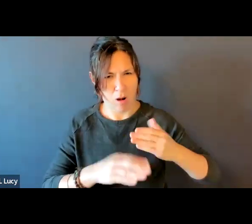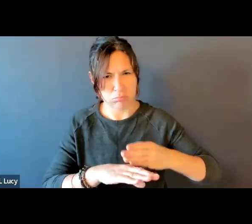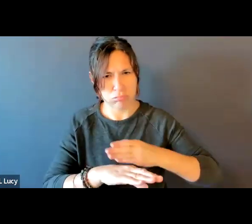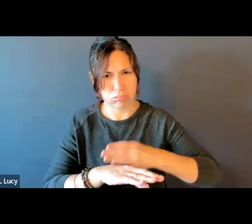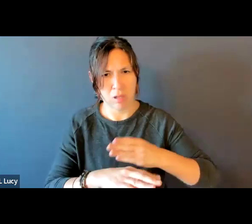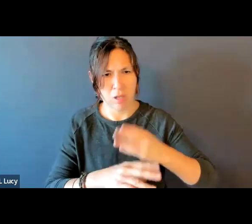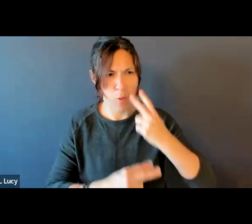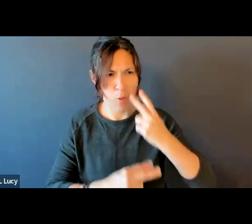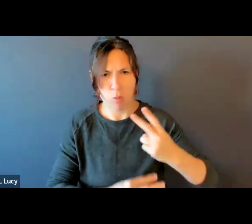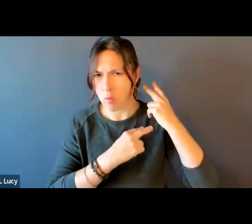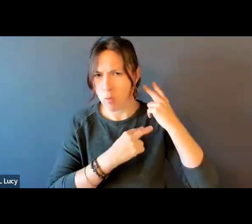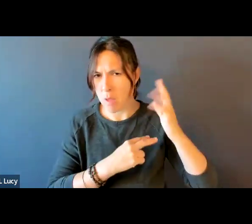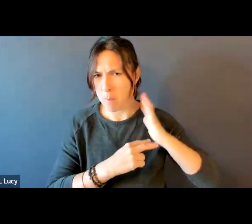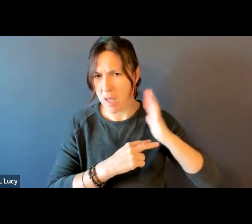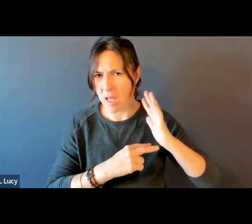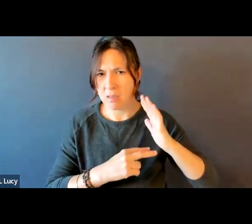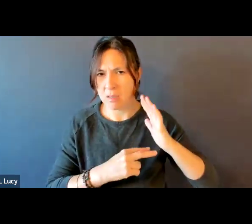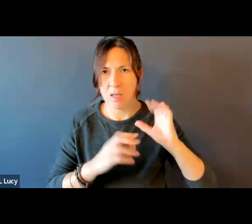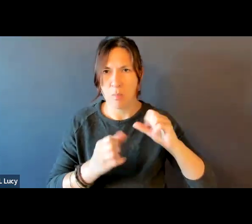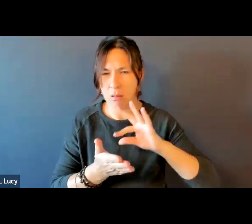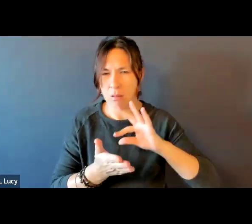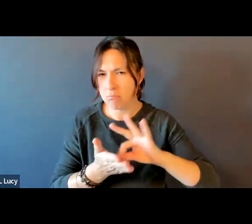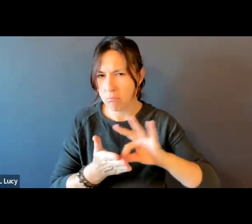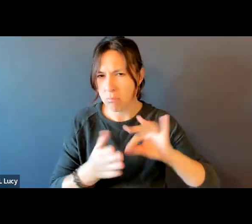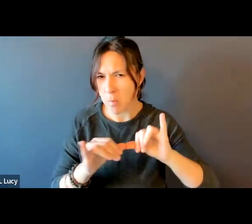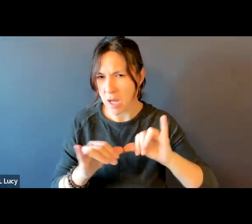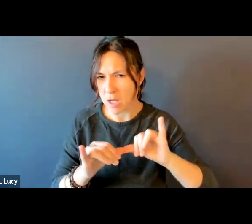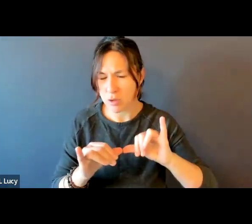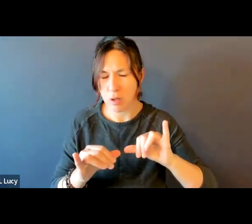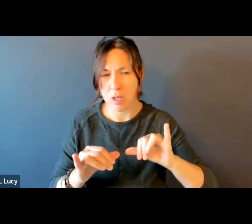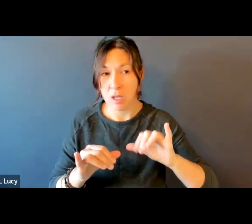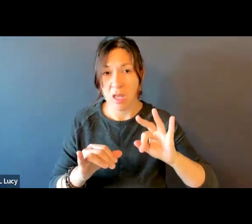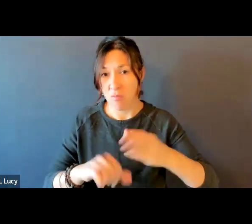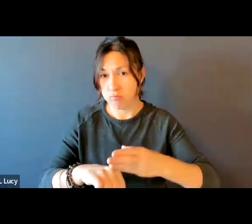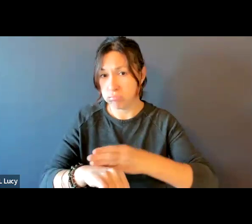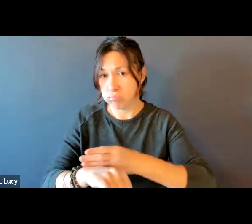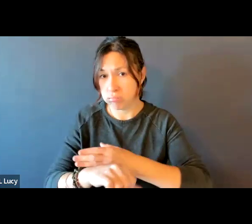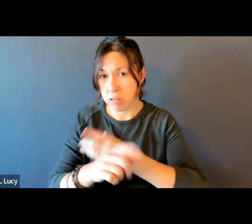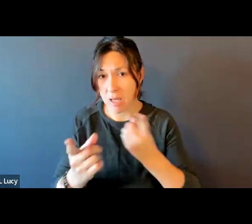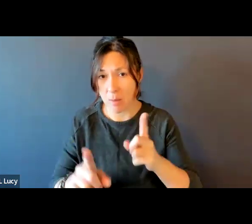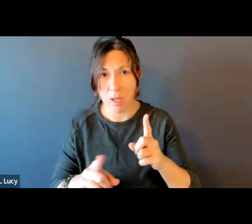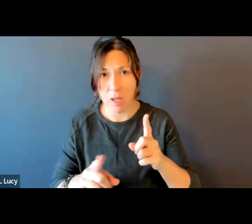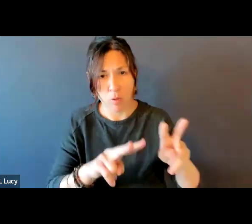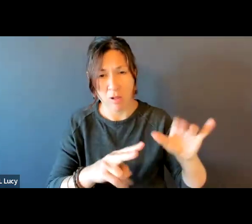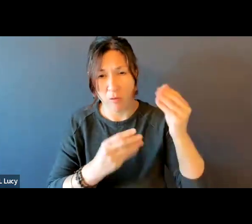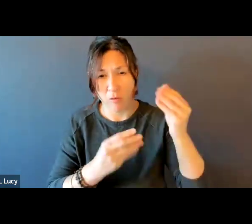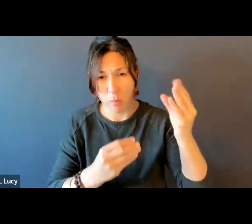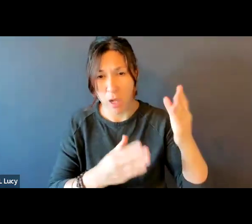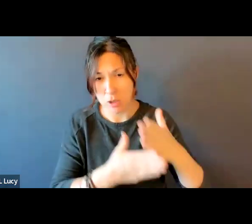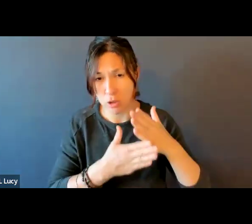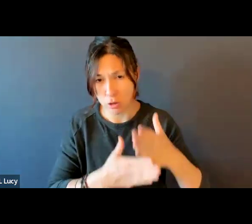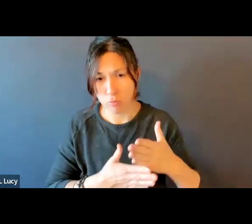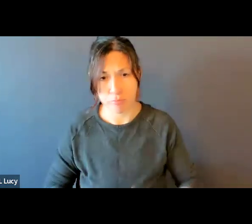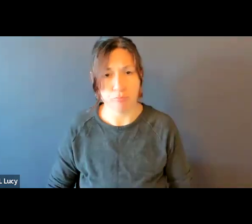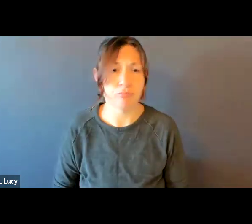to quantify and to know how much progress we are seeing. And that's the only way we can do it. I'm looking forward for that information you're going to share